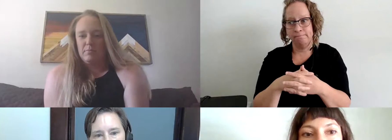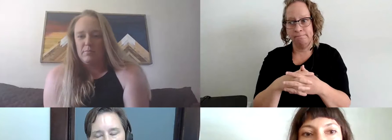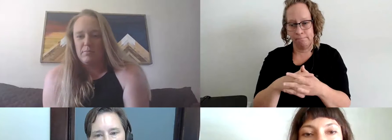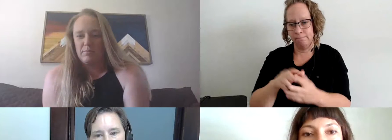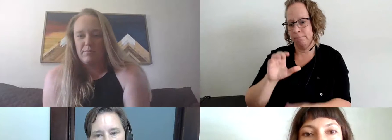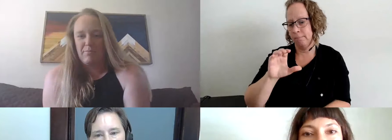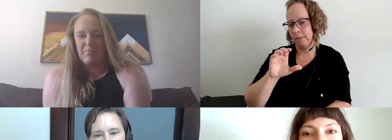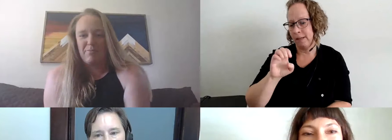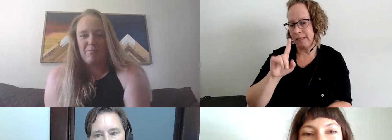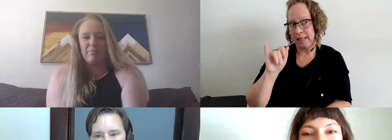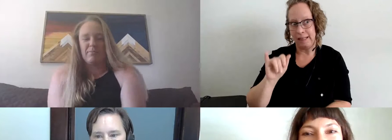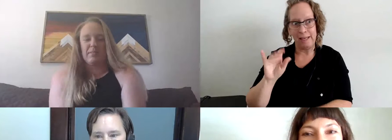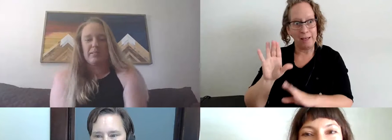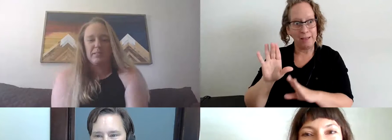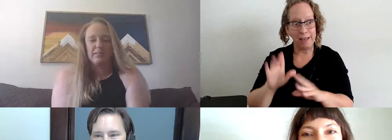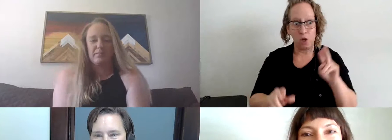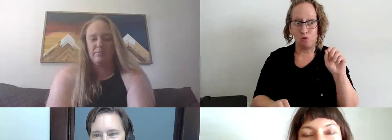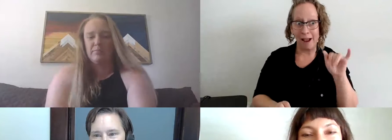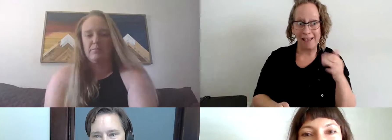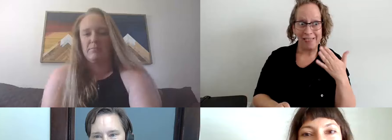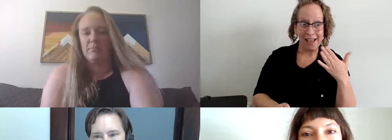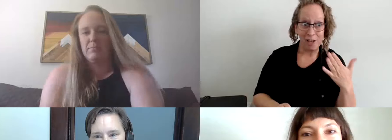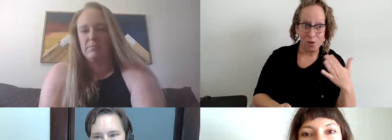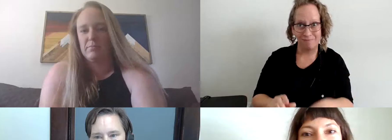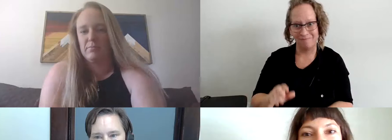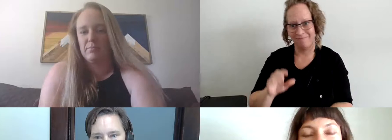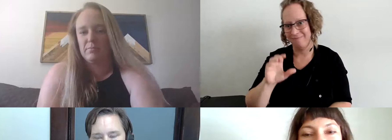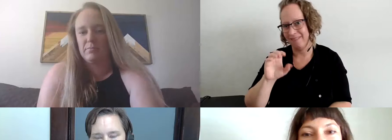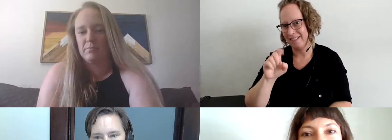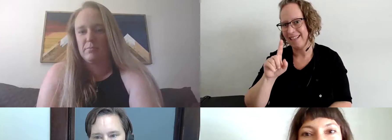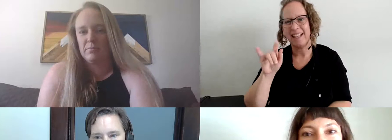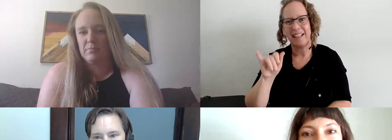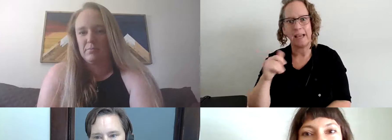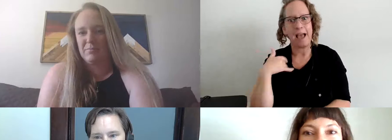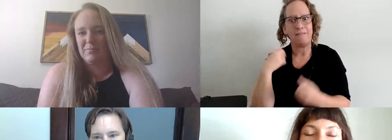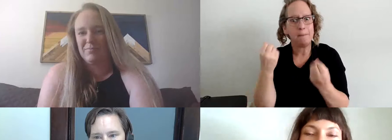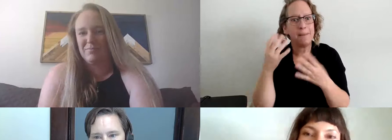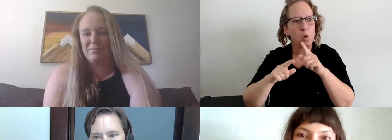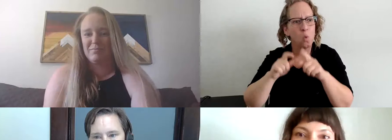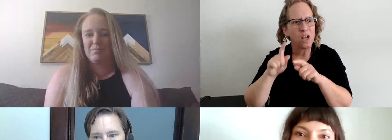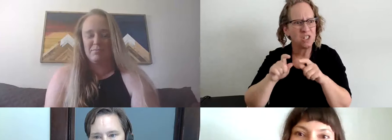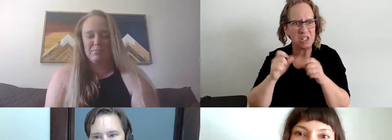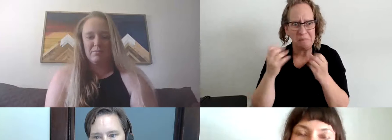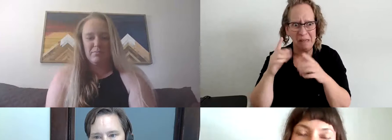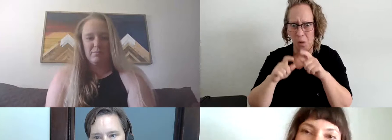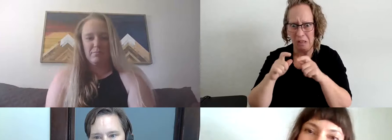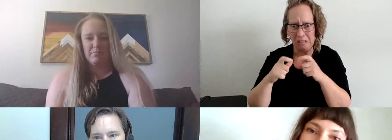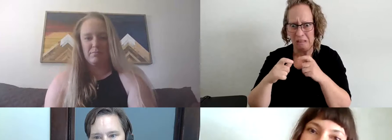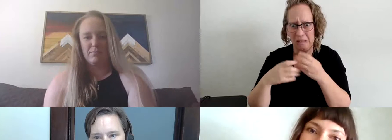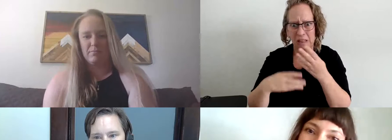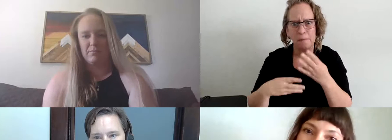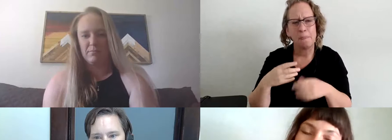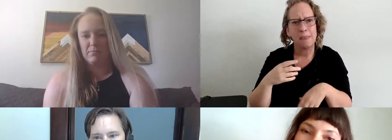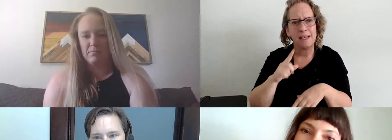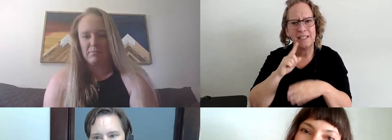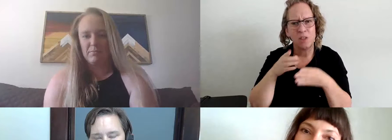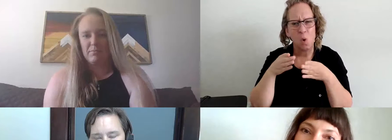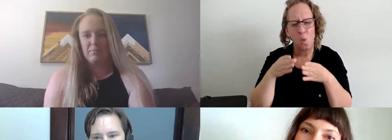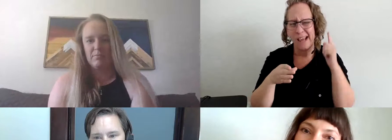Perfect. Thank you. Thank you. And then we have a lot of questions about, is there a